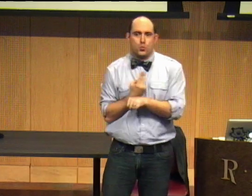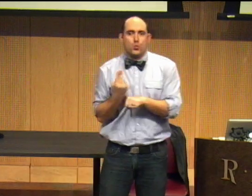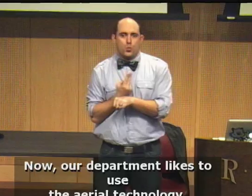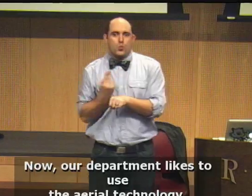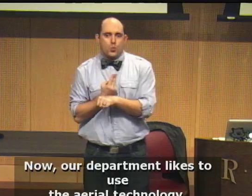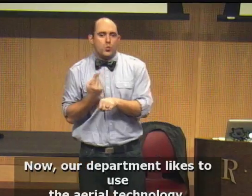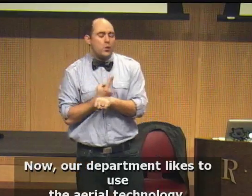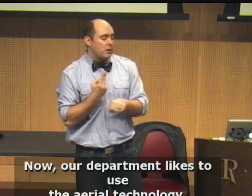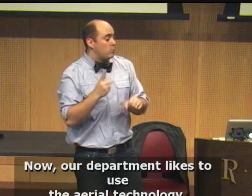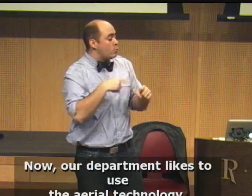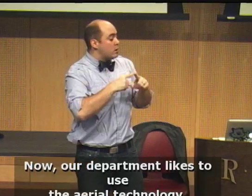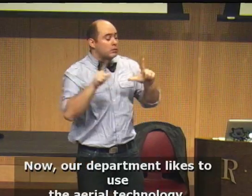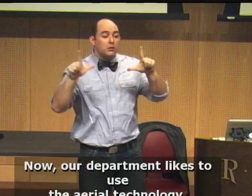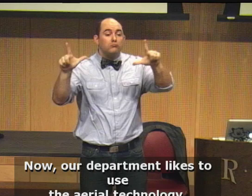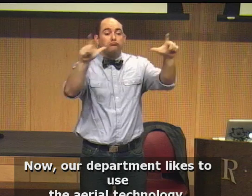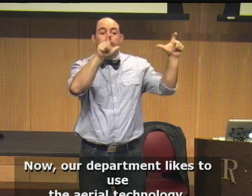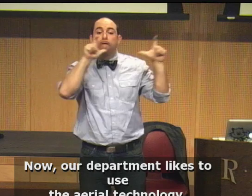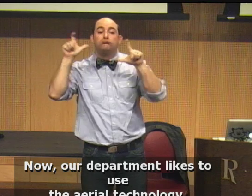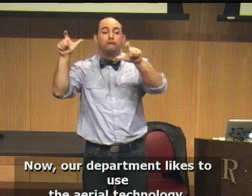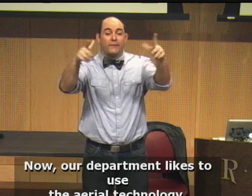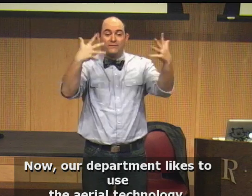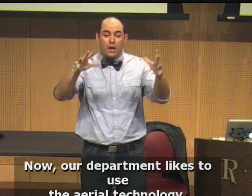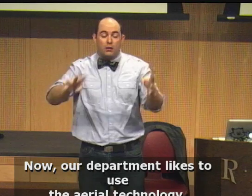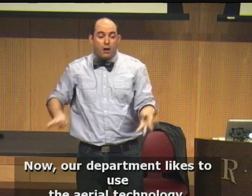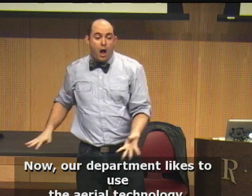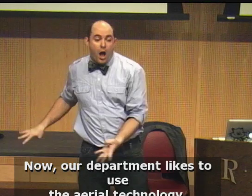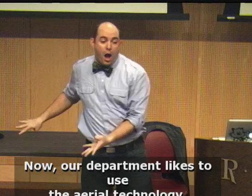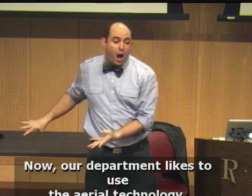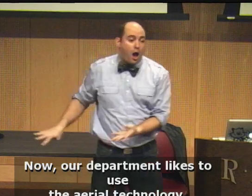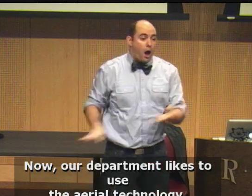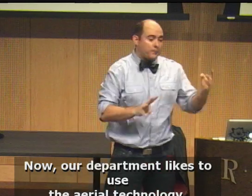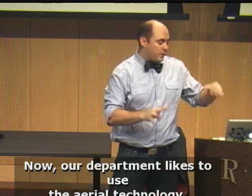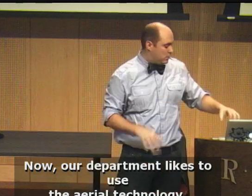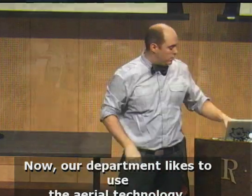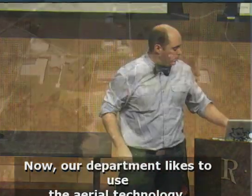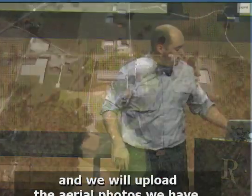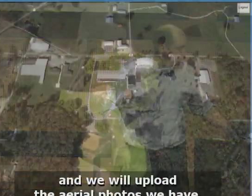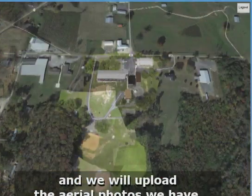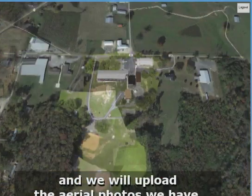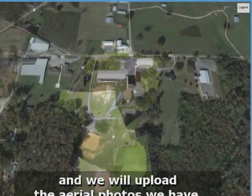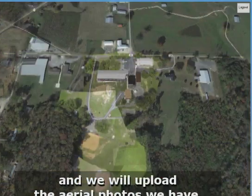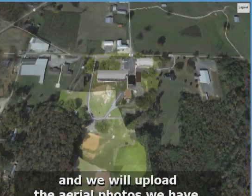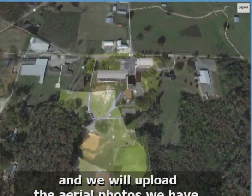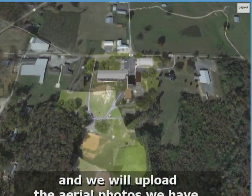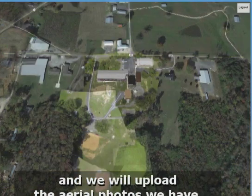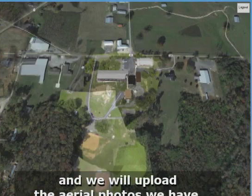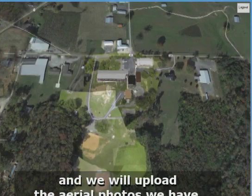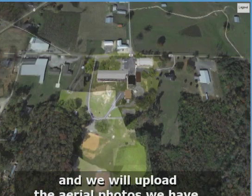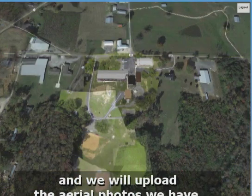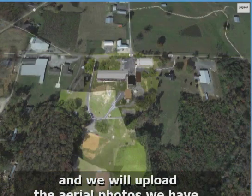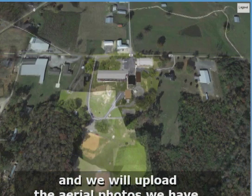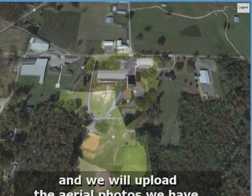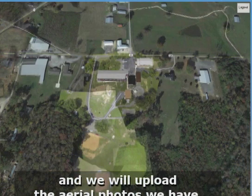Now, our department likes to use the aerial technology, and we will upload the aerial photos we have.